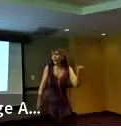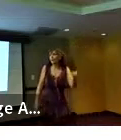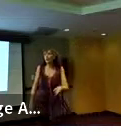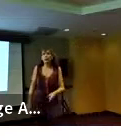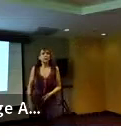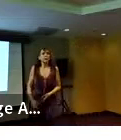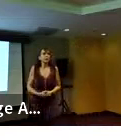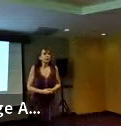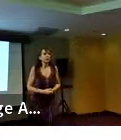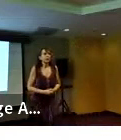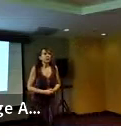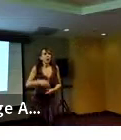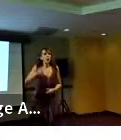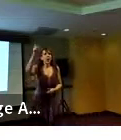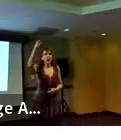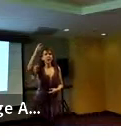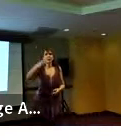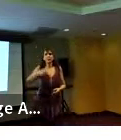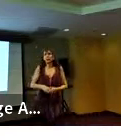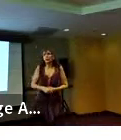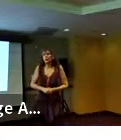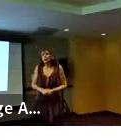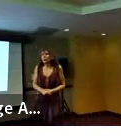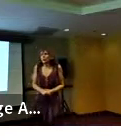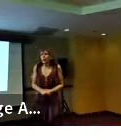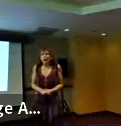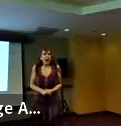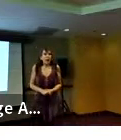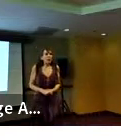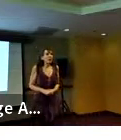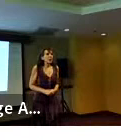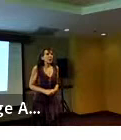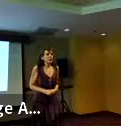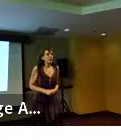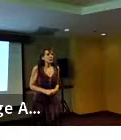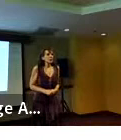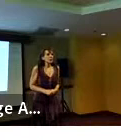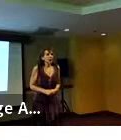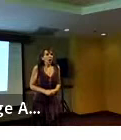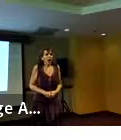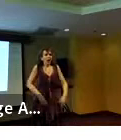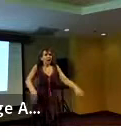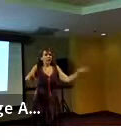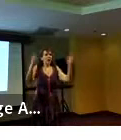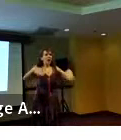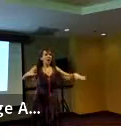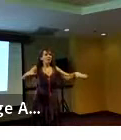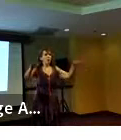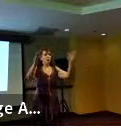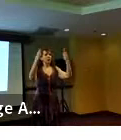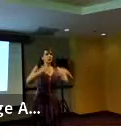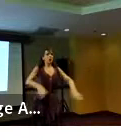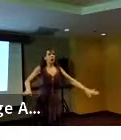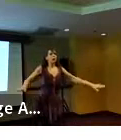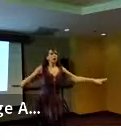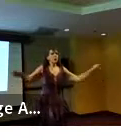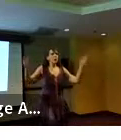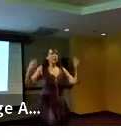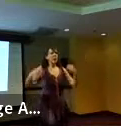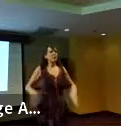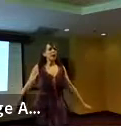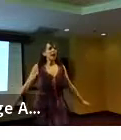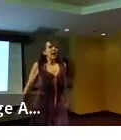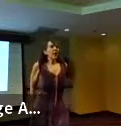New thinking. Excellent. Awareness. How about this? It's time we